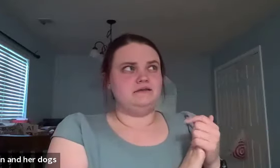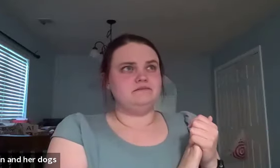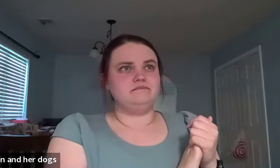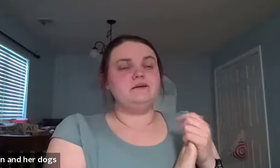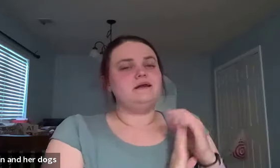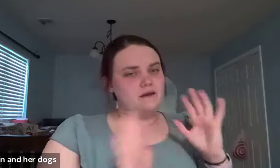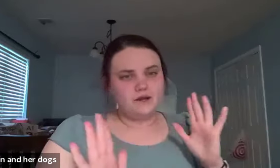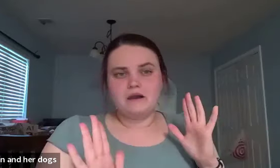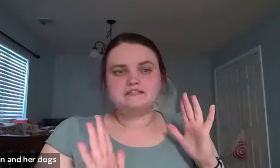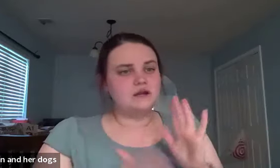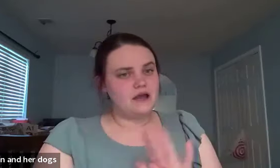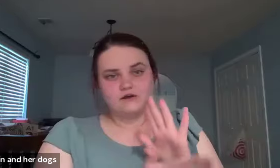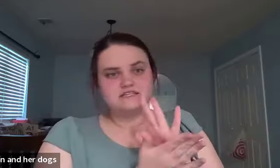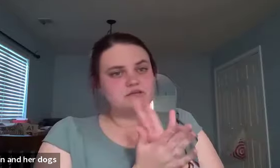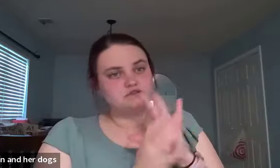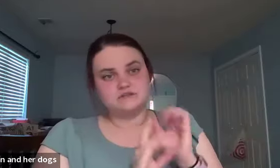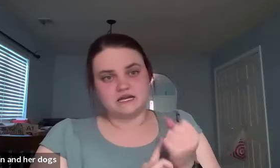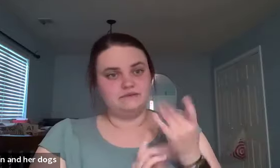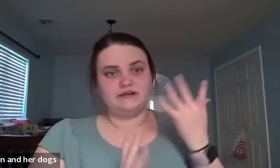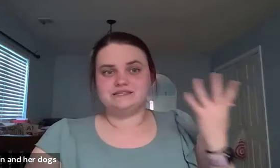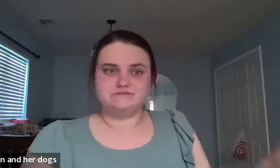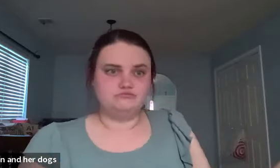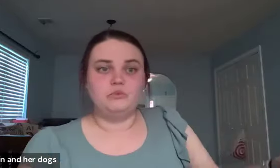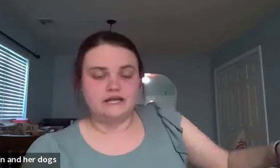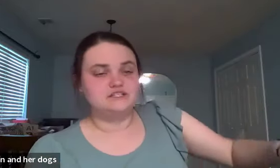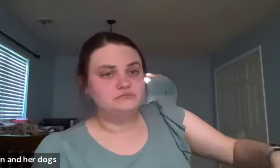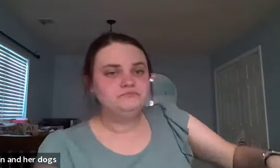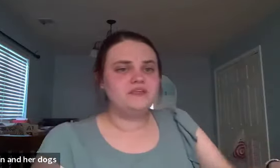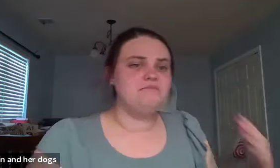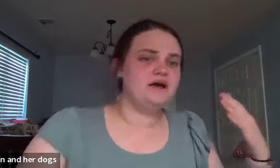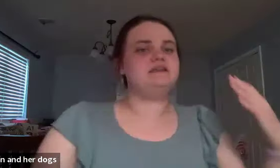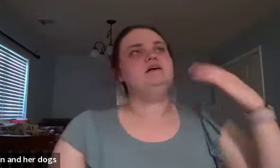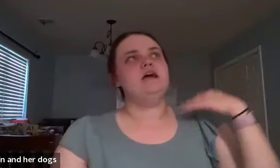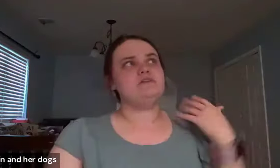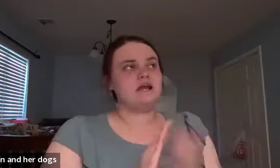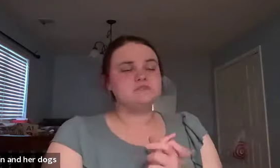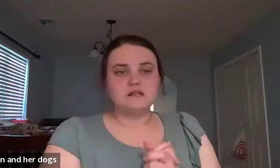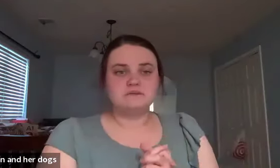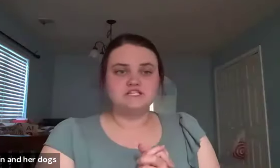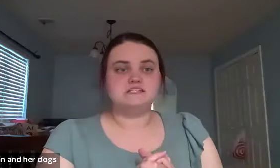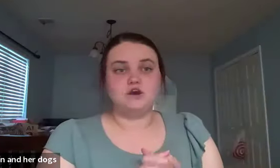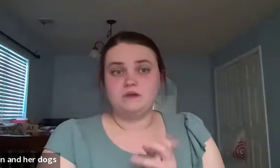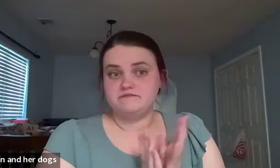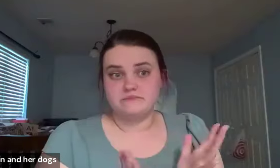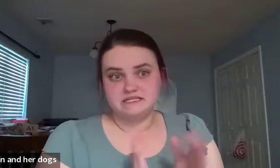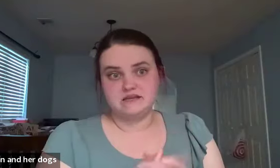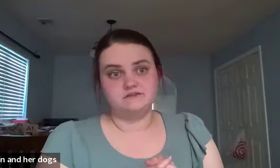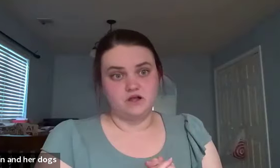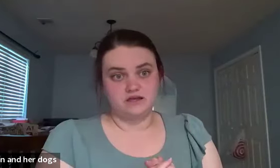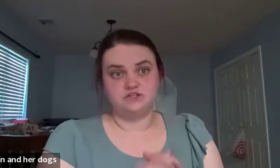like, now I know mine's going to obviously be a school setting because that's what I do. But if I'm telling my students like, oh, we have 5 minutes left of class,